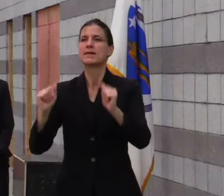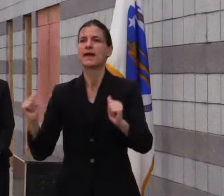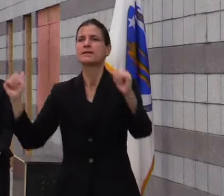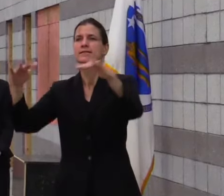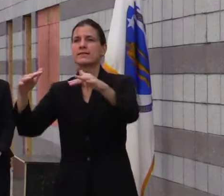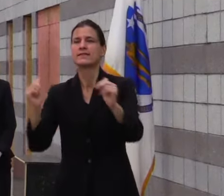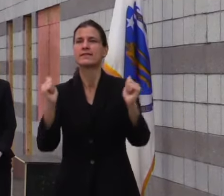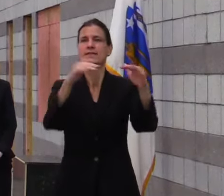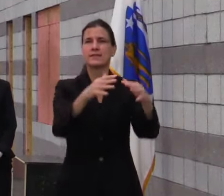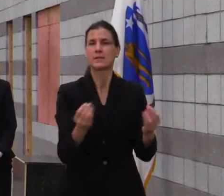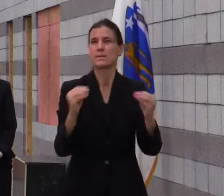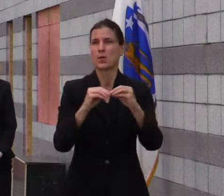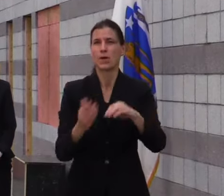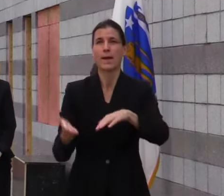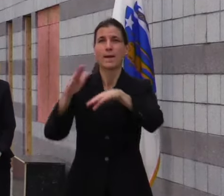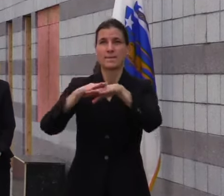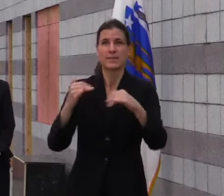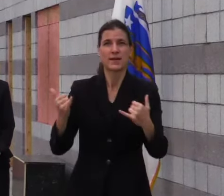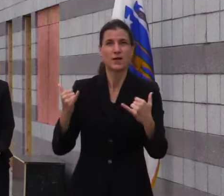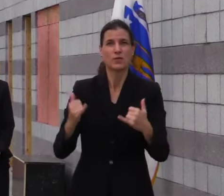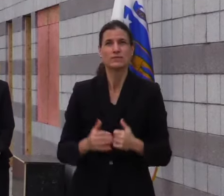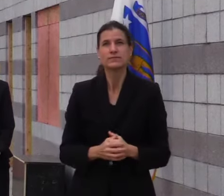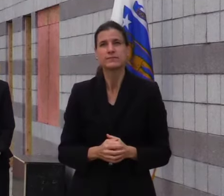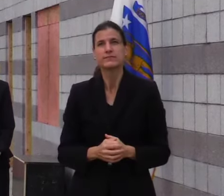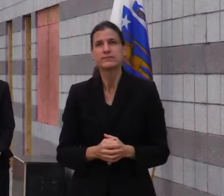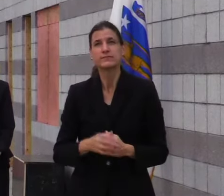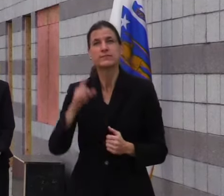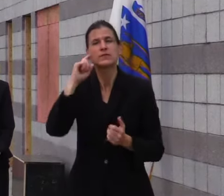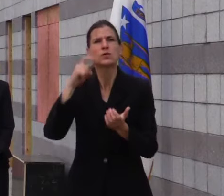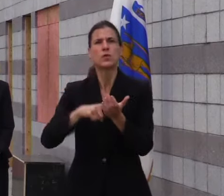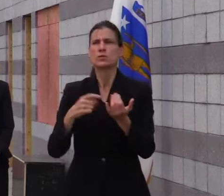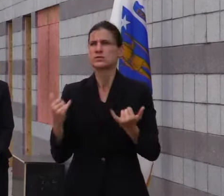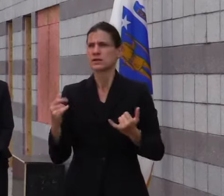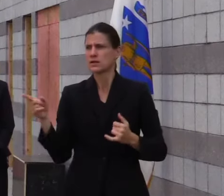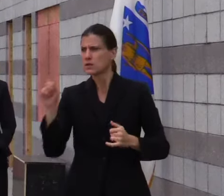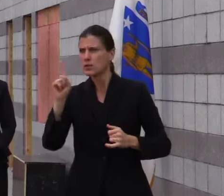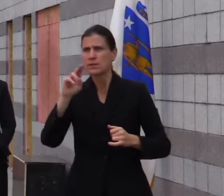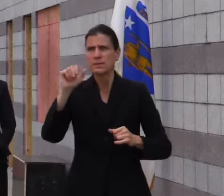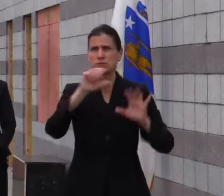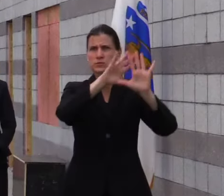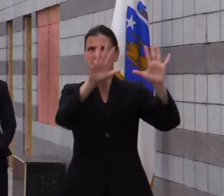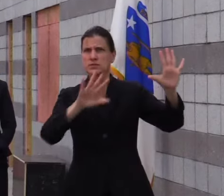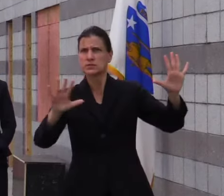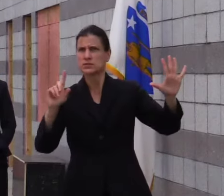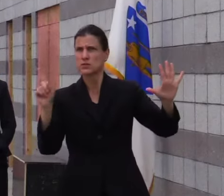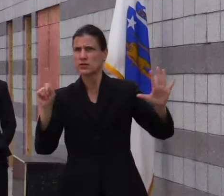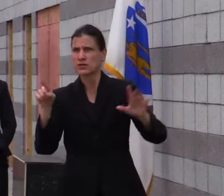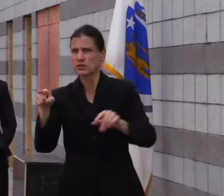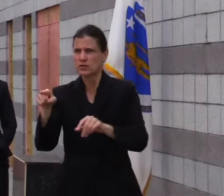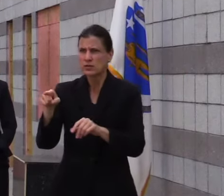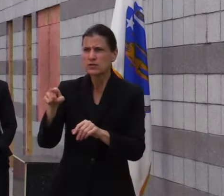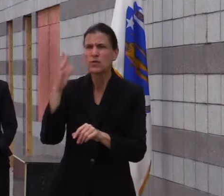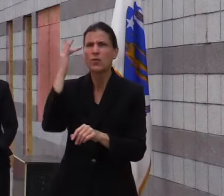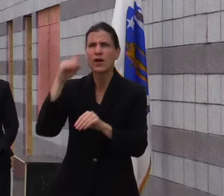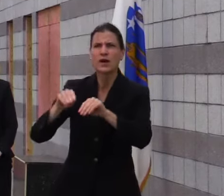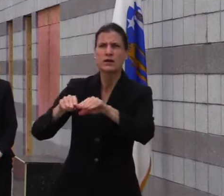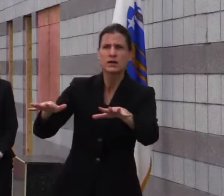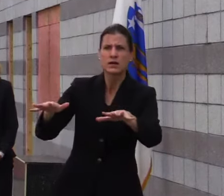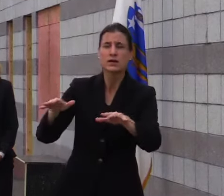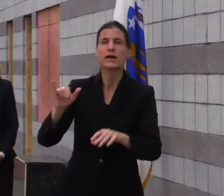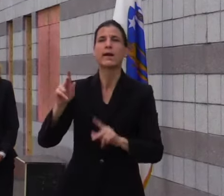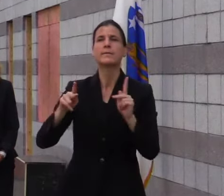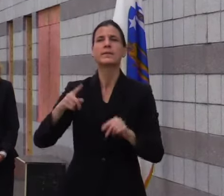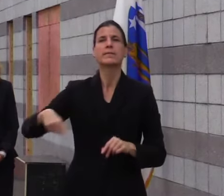many of our clusters have been the result of informal gatherings with no distance, no